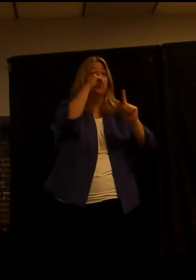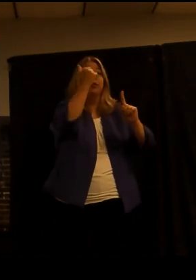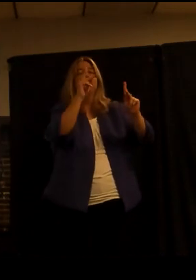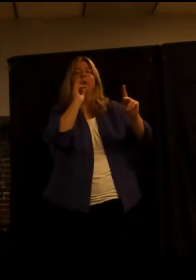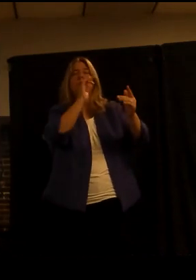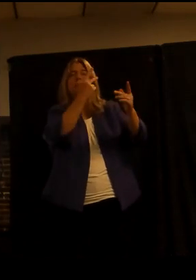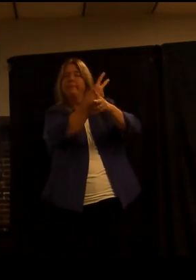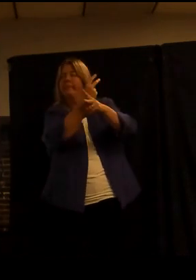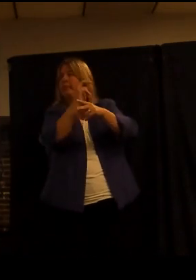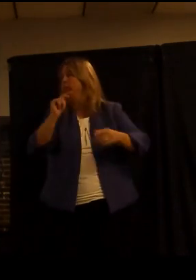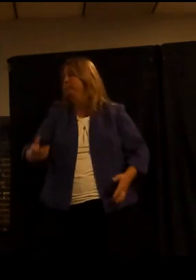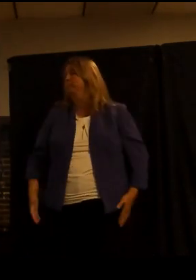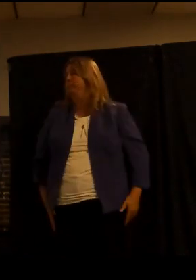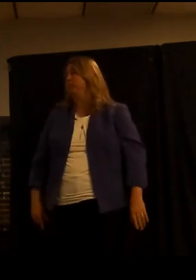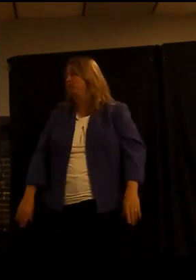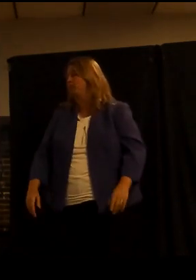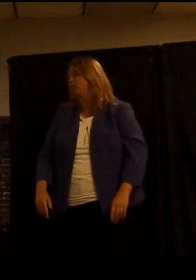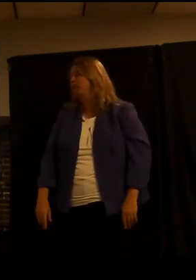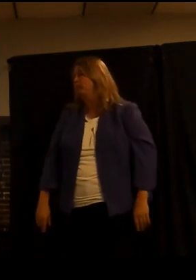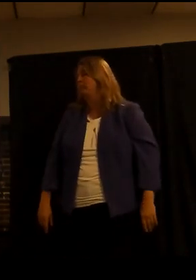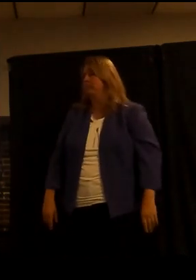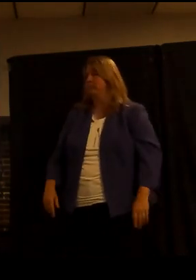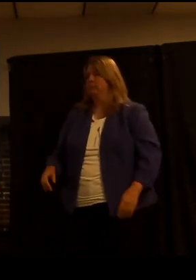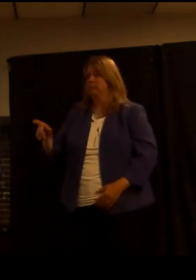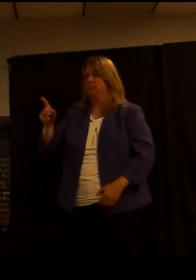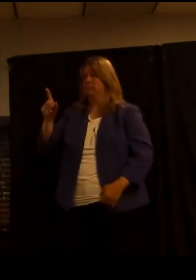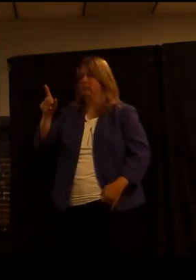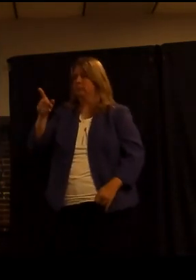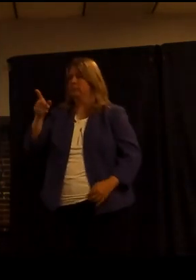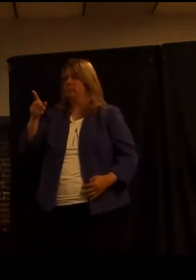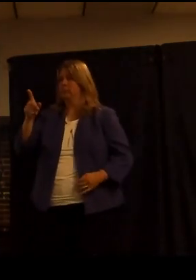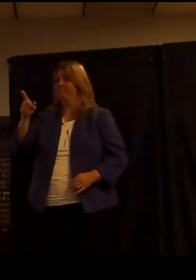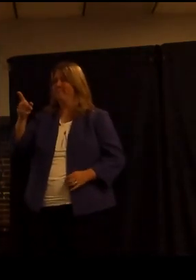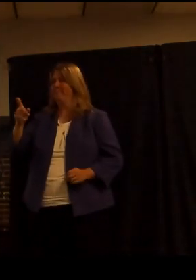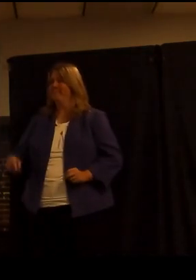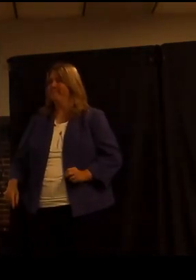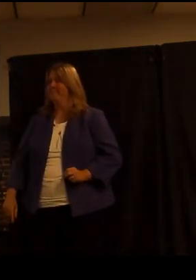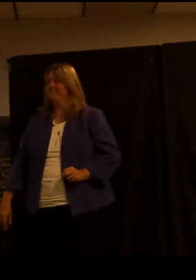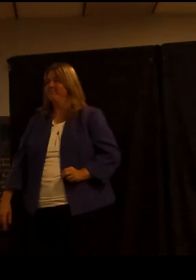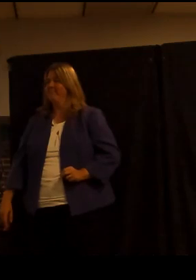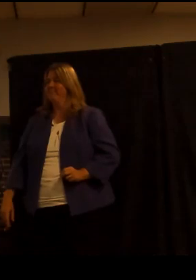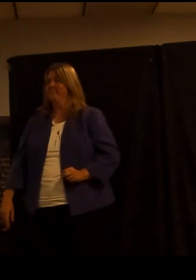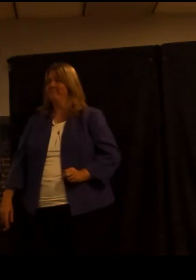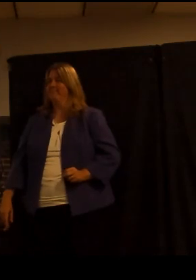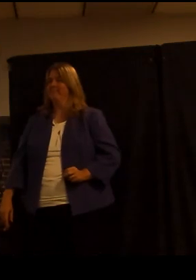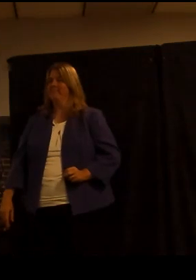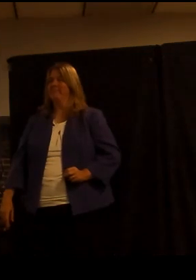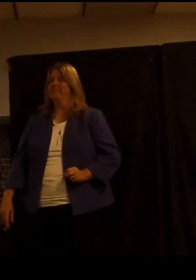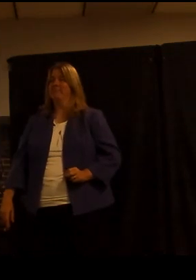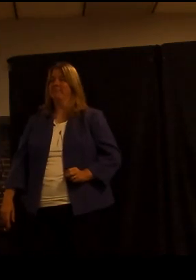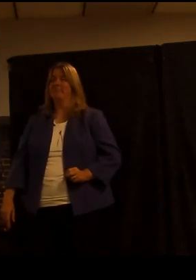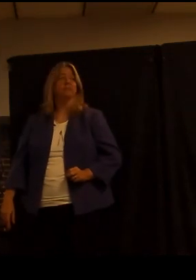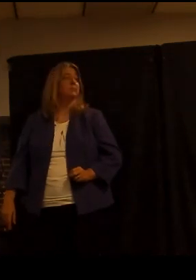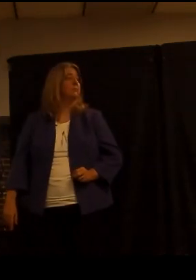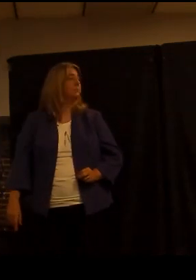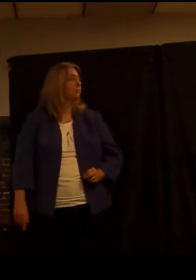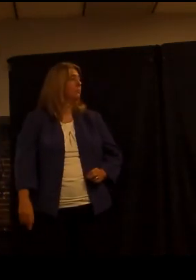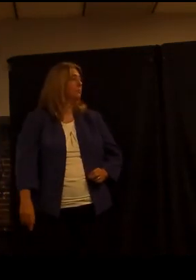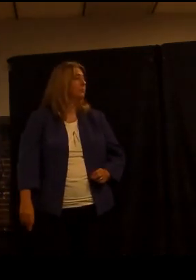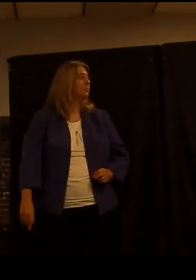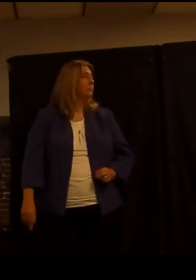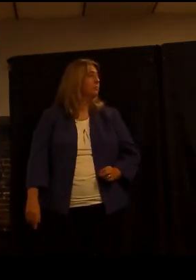handle logistically and the team who can cover those particular skills and areas. Okay, good. Great thought